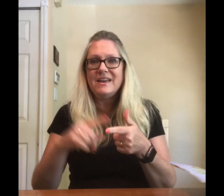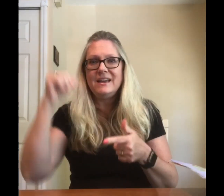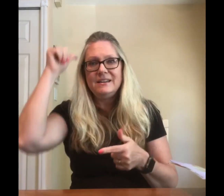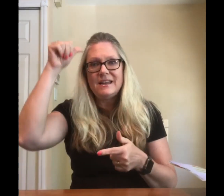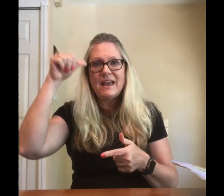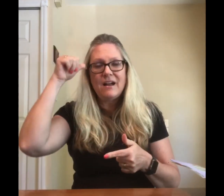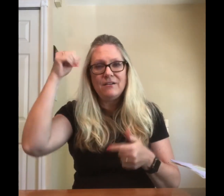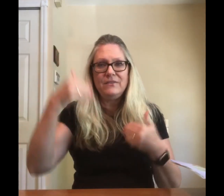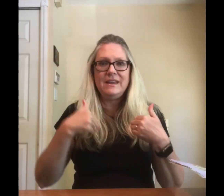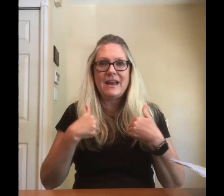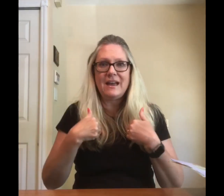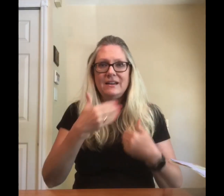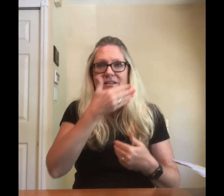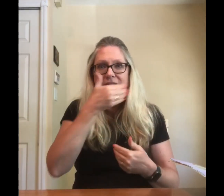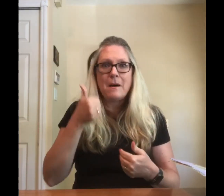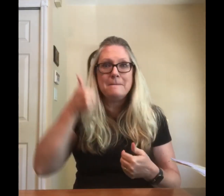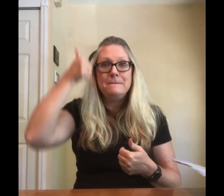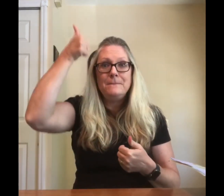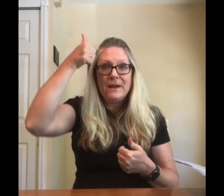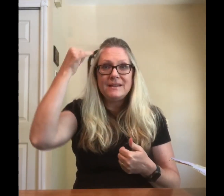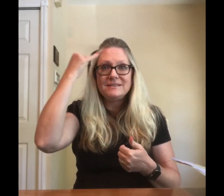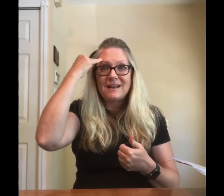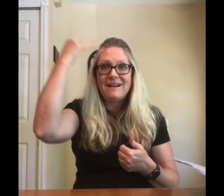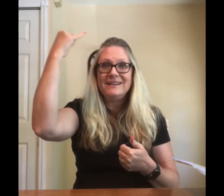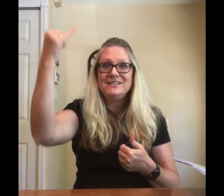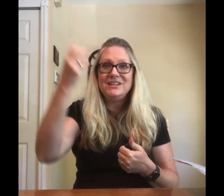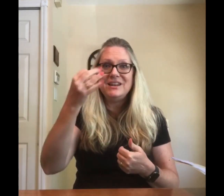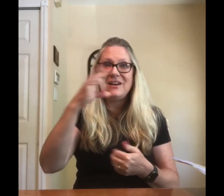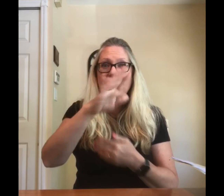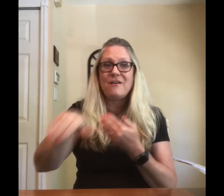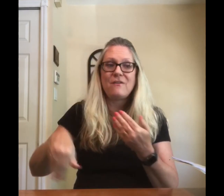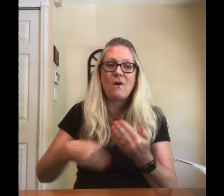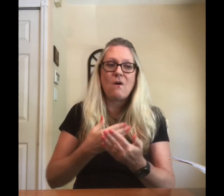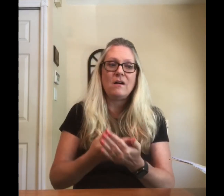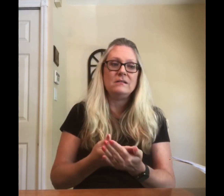Then Alfie had the best idea of all.